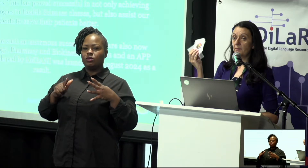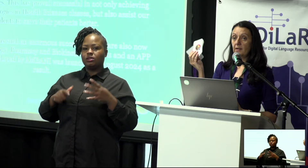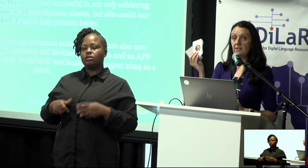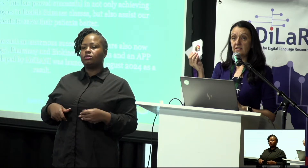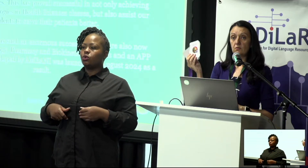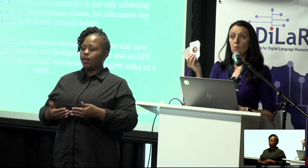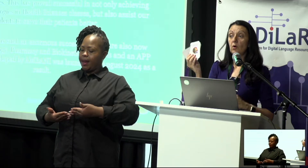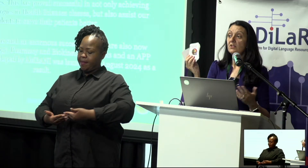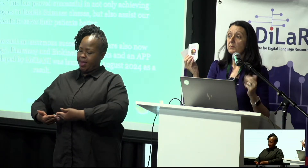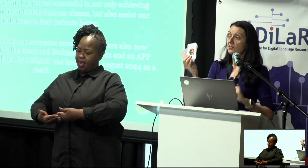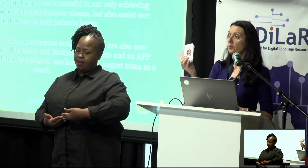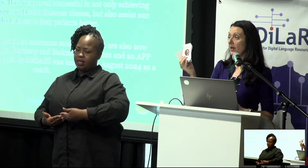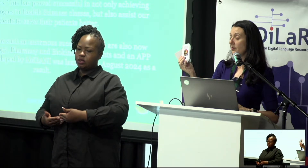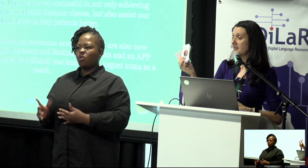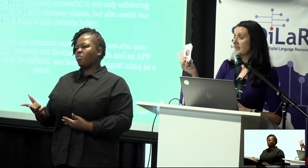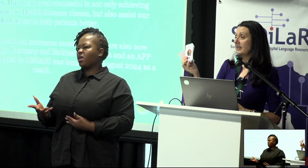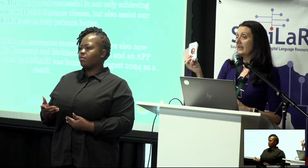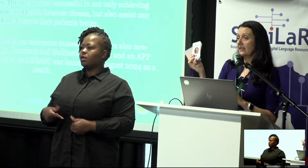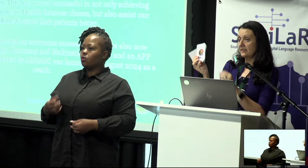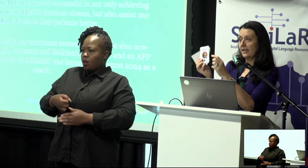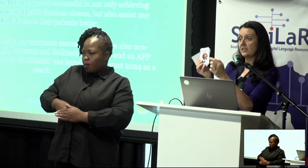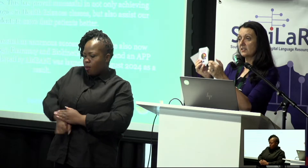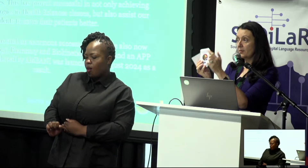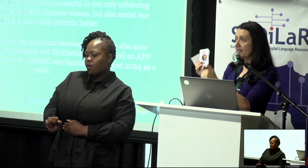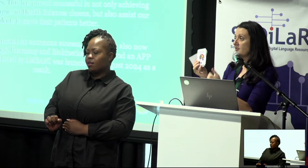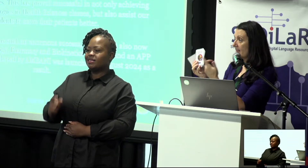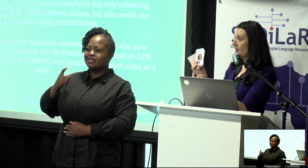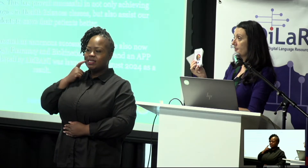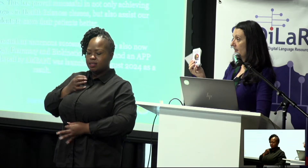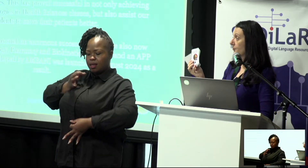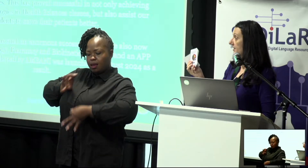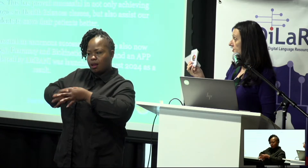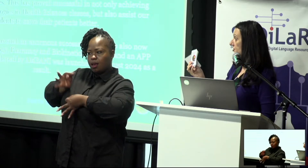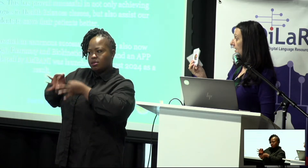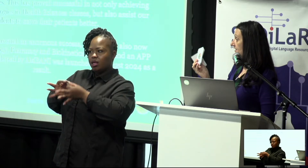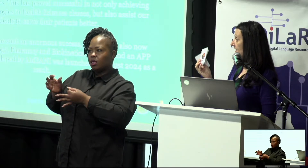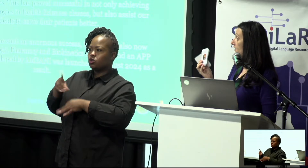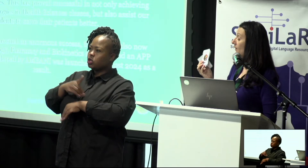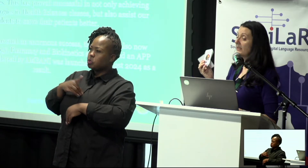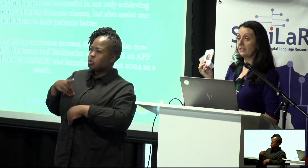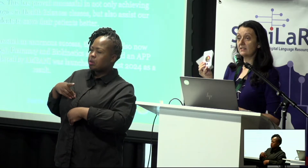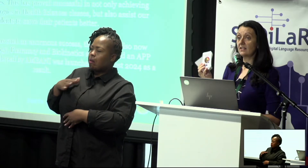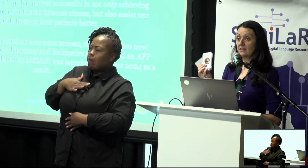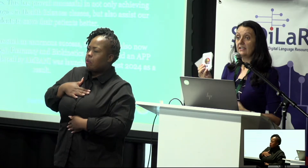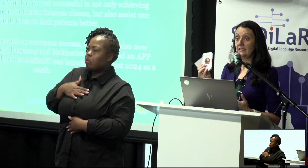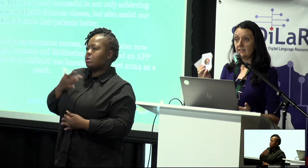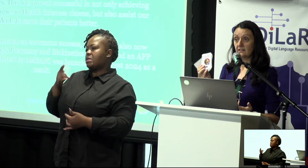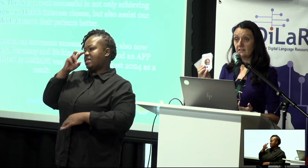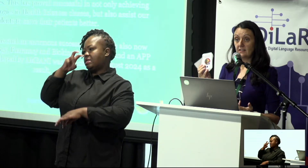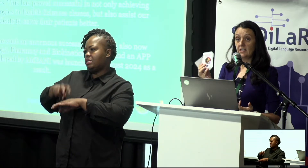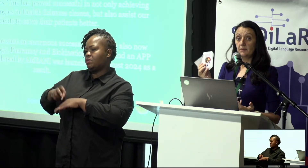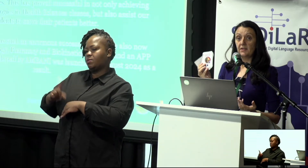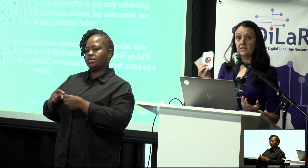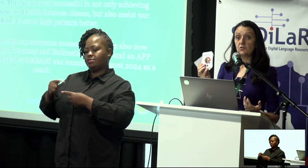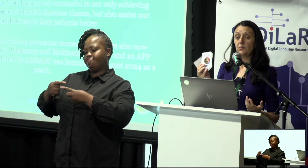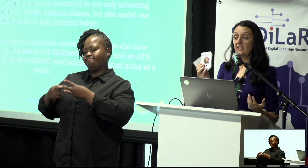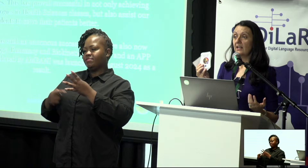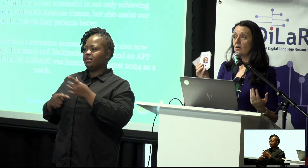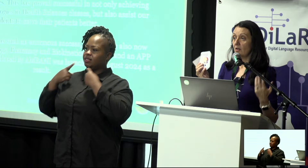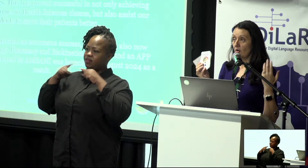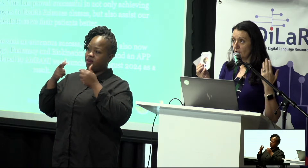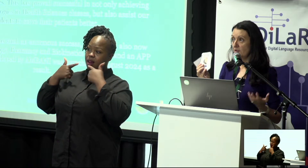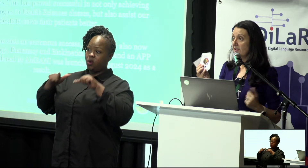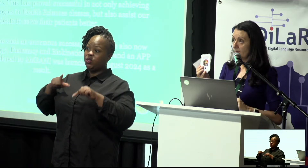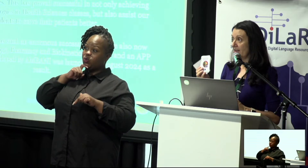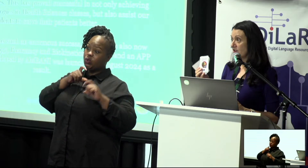mommies and the babies, or mommies with new babies, can explain to the healthcare practitioner exactly what it is that they need. Because